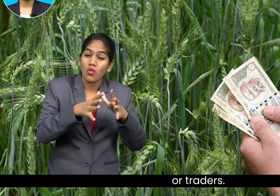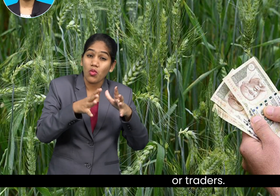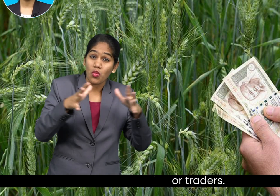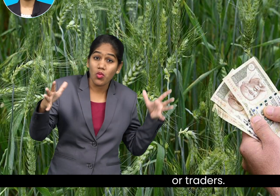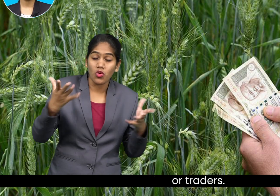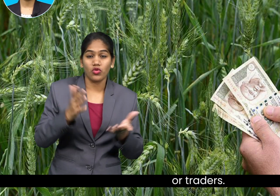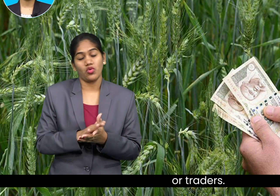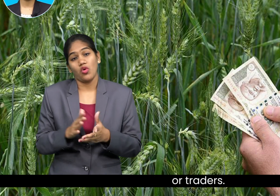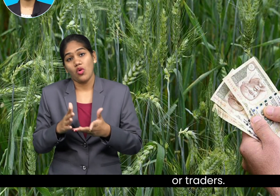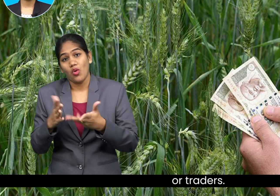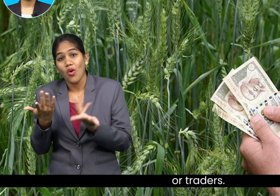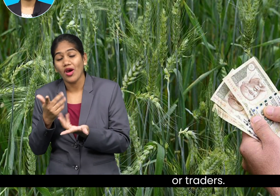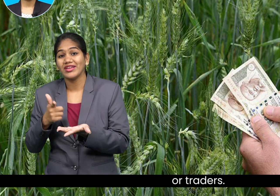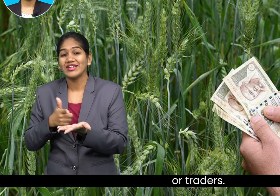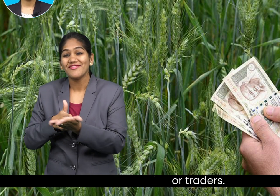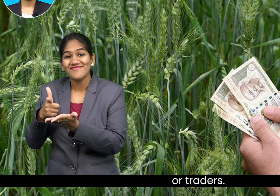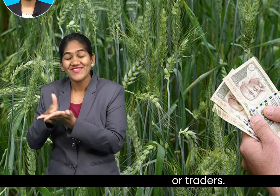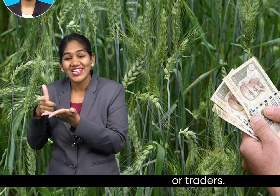traders.